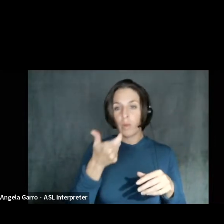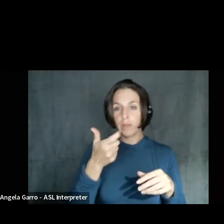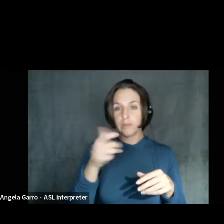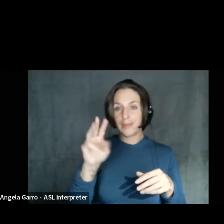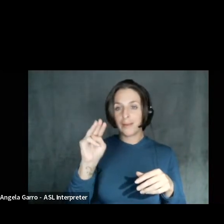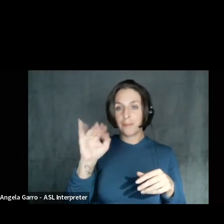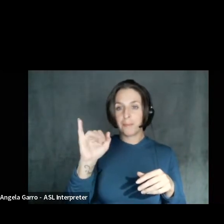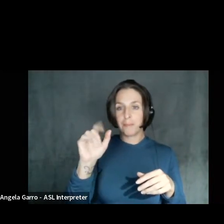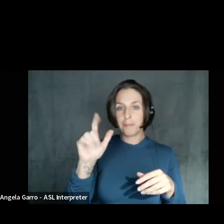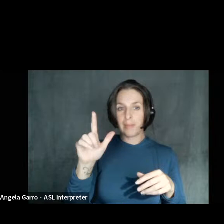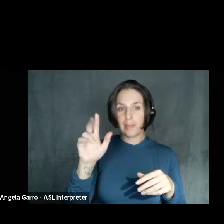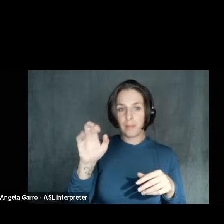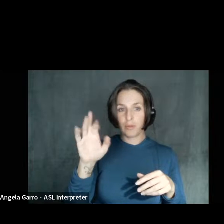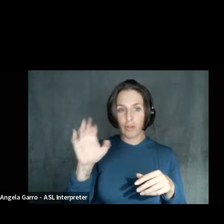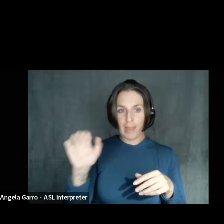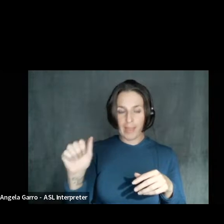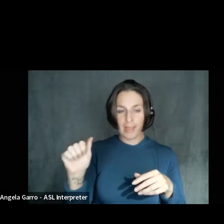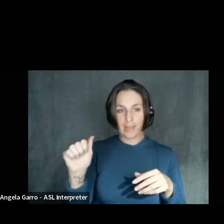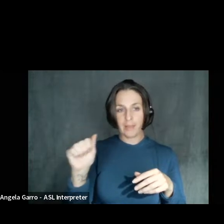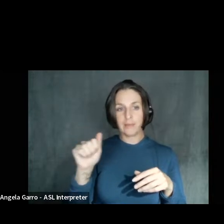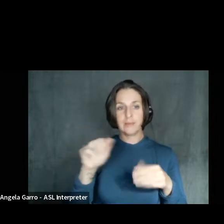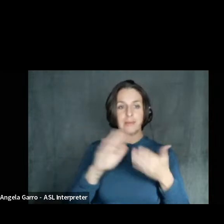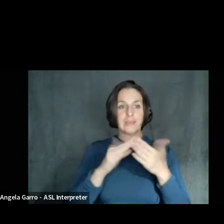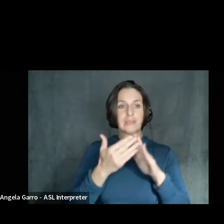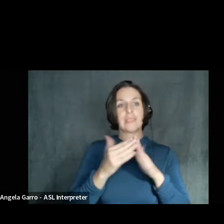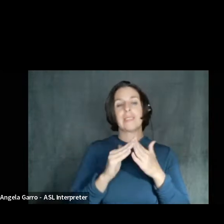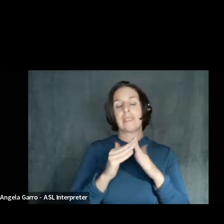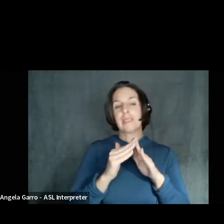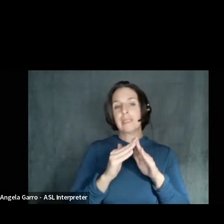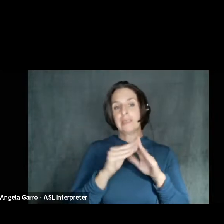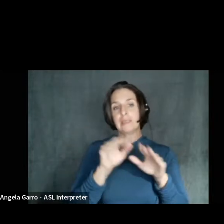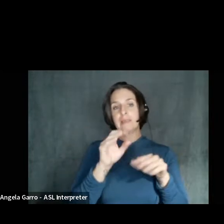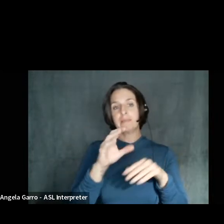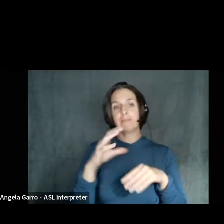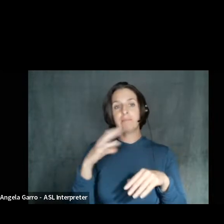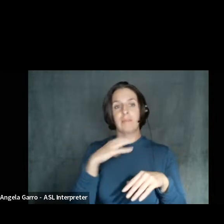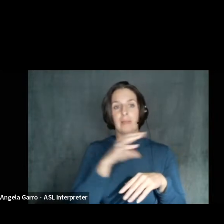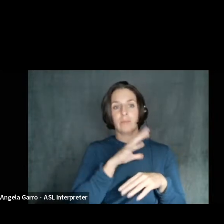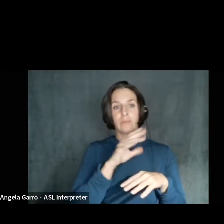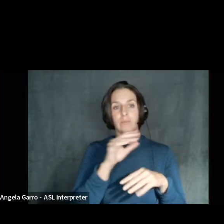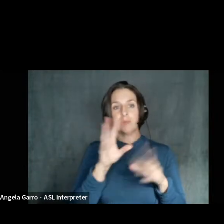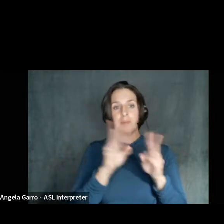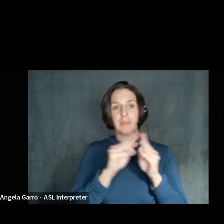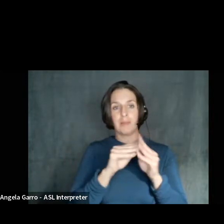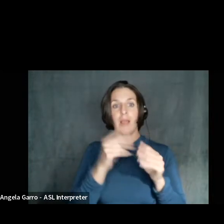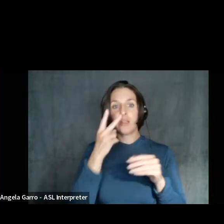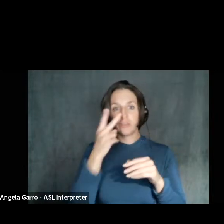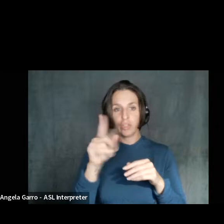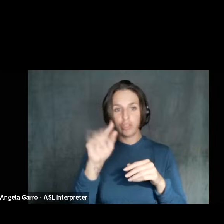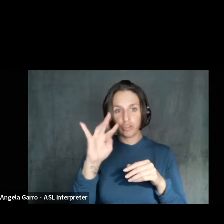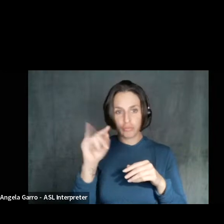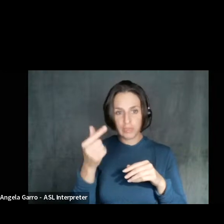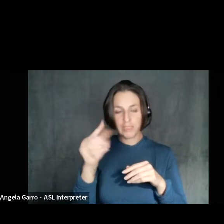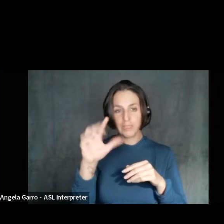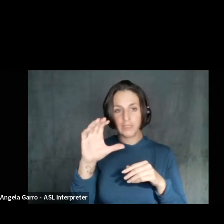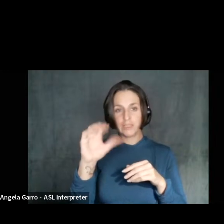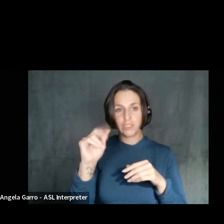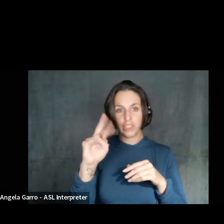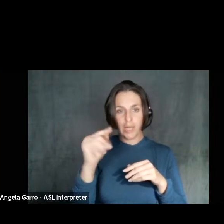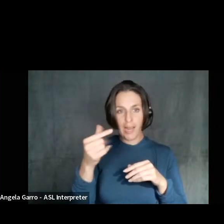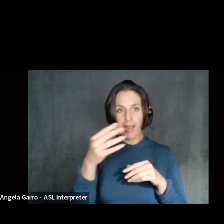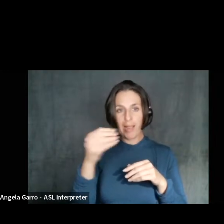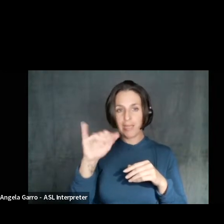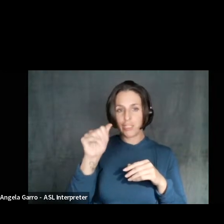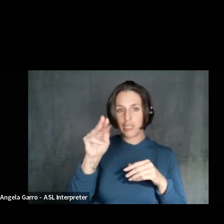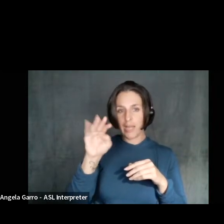meeting this week, and I saw that Zareen Chang and Jamie Lazaro were